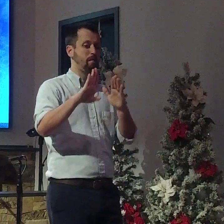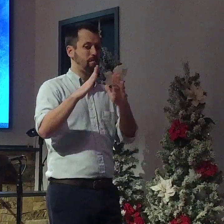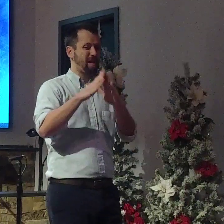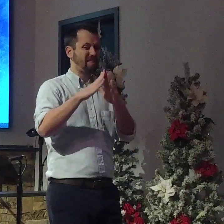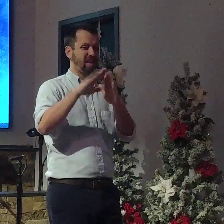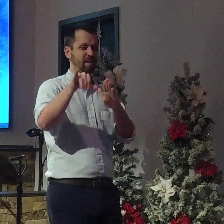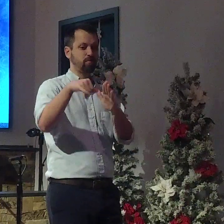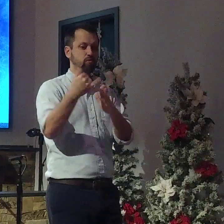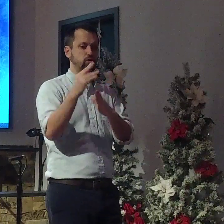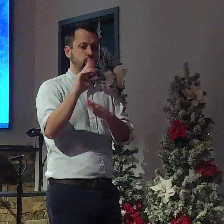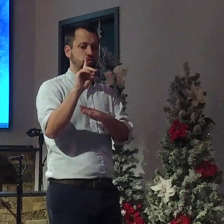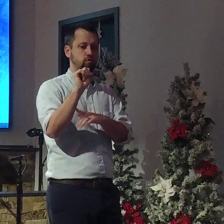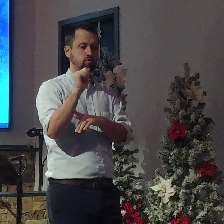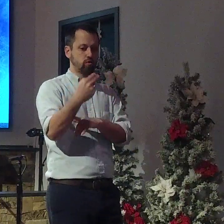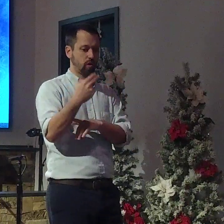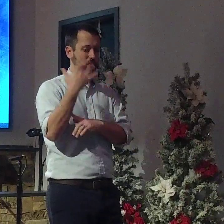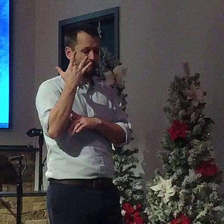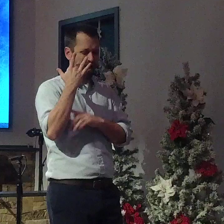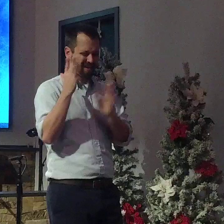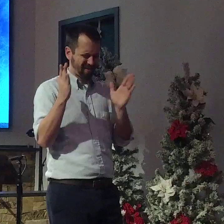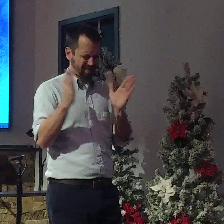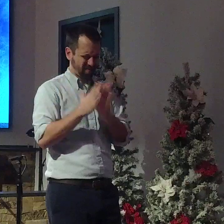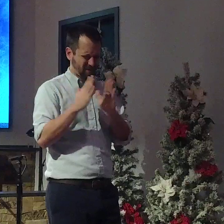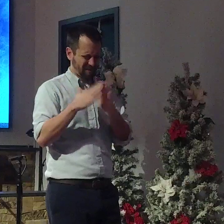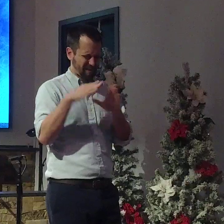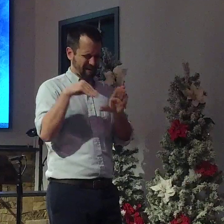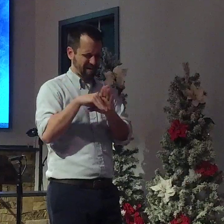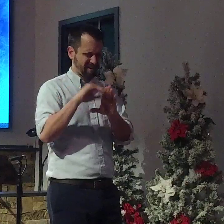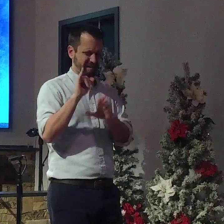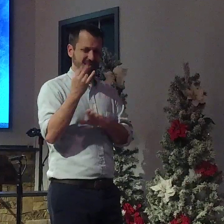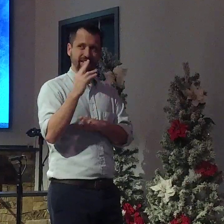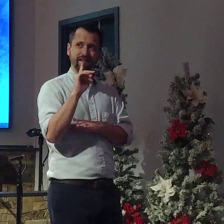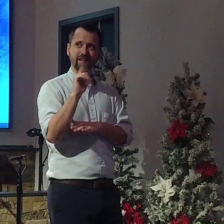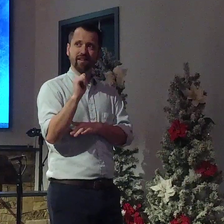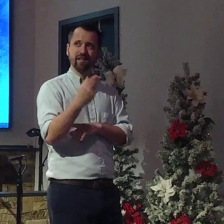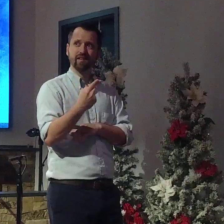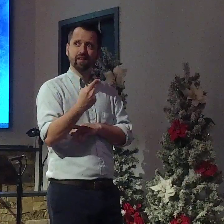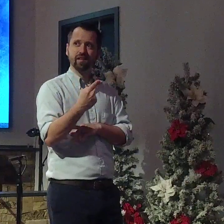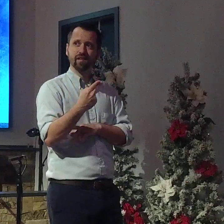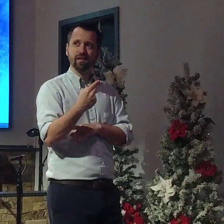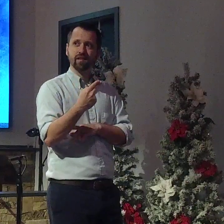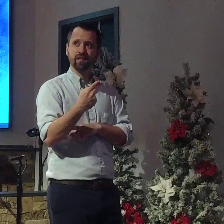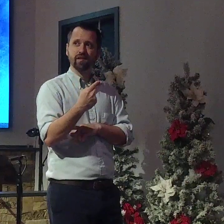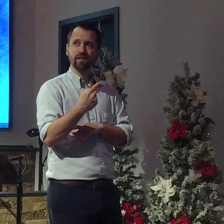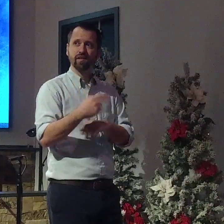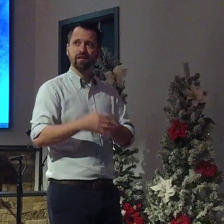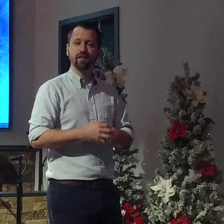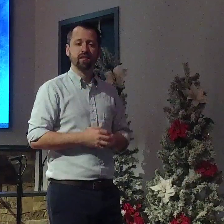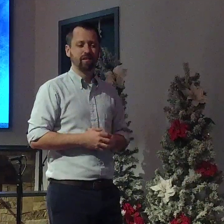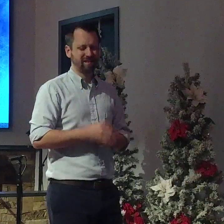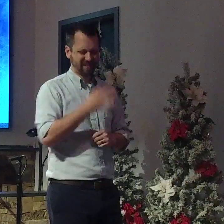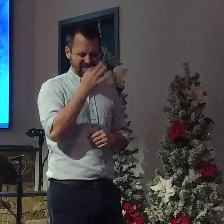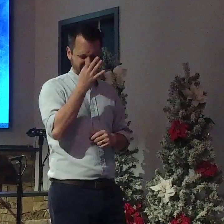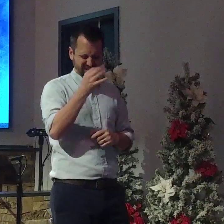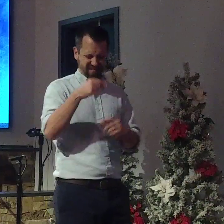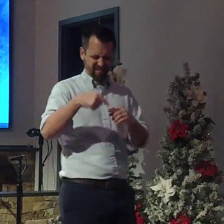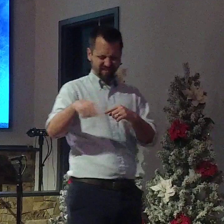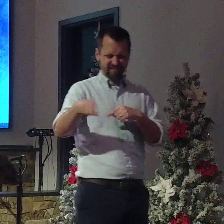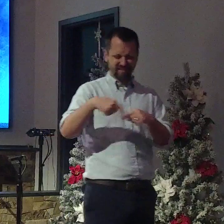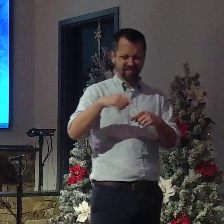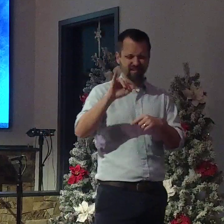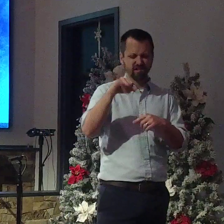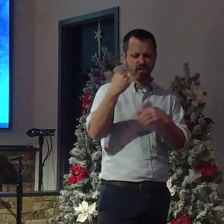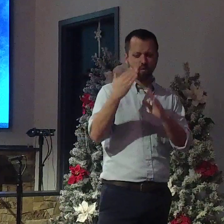come forth for me one who will be ruler over all of Israel. His origins are from old,